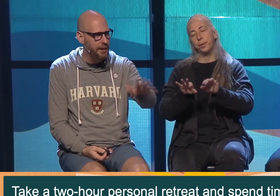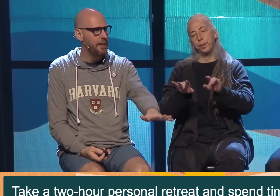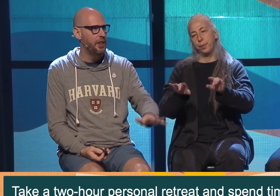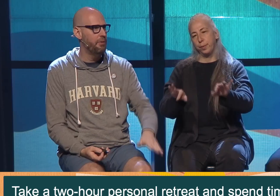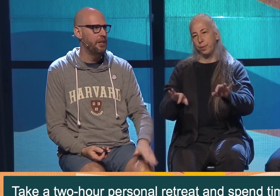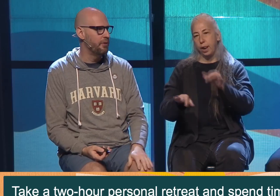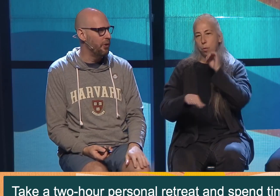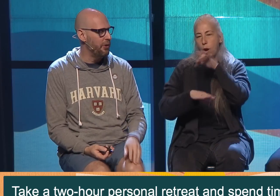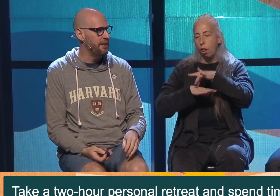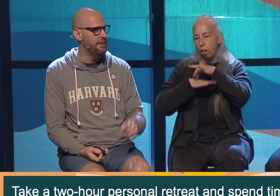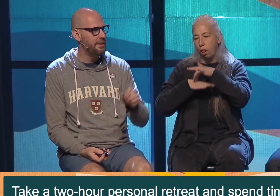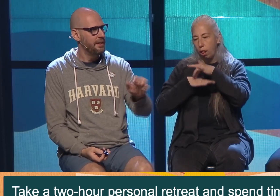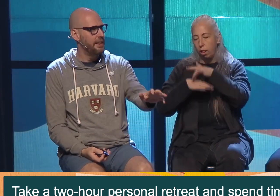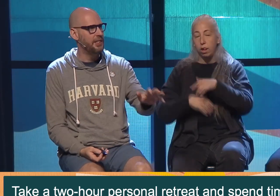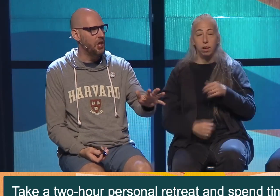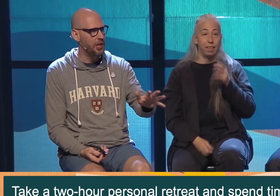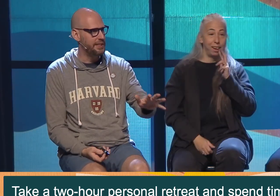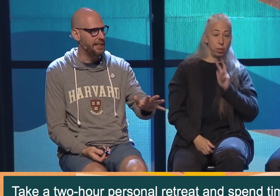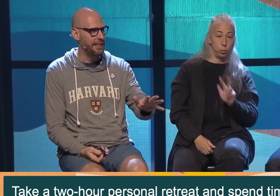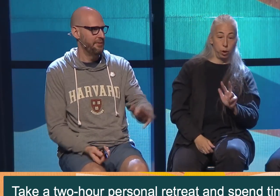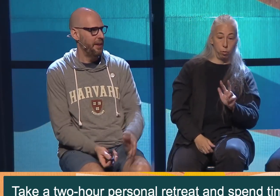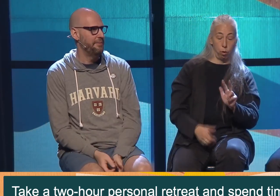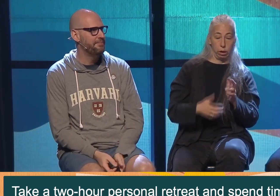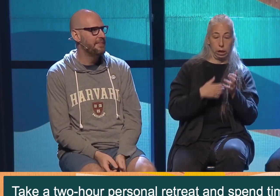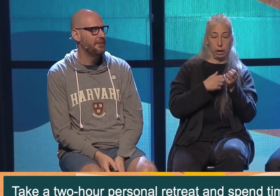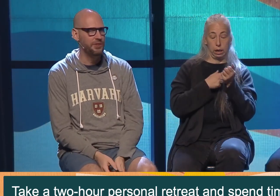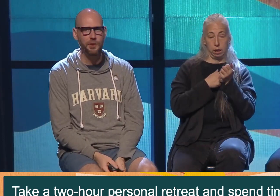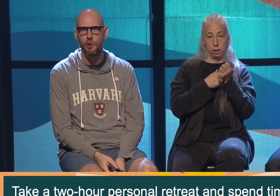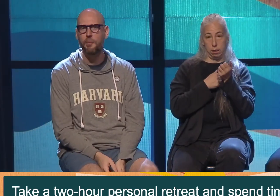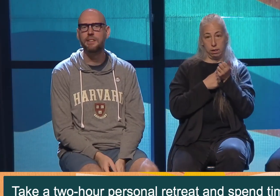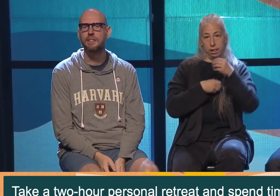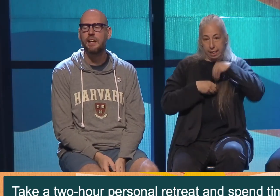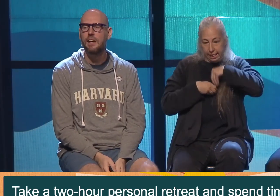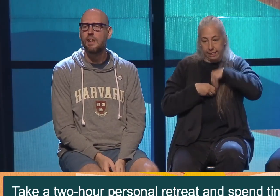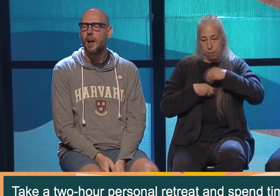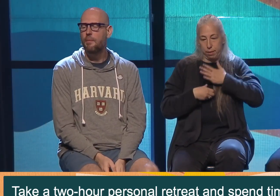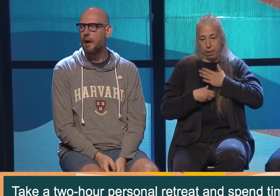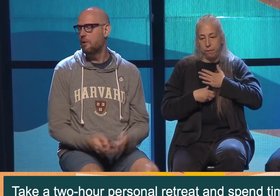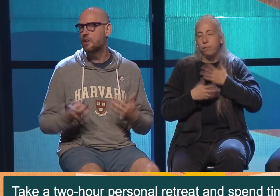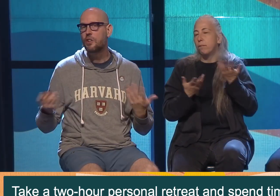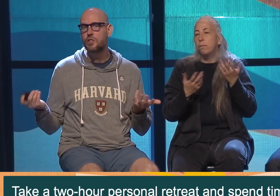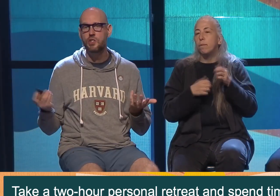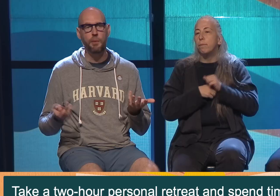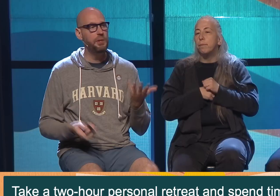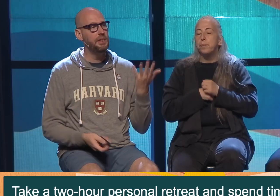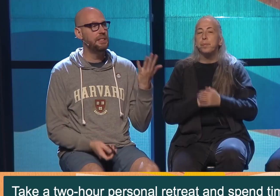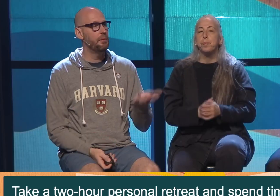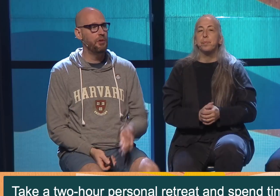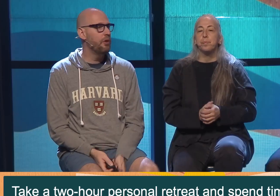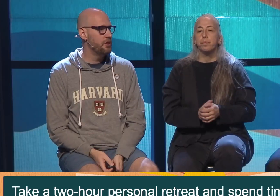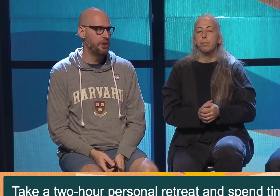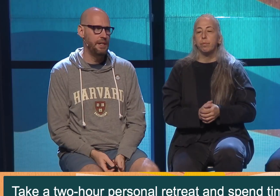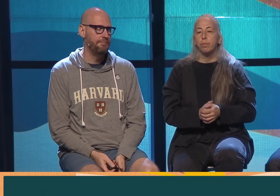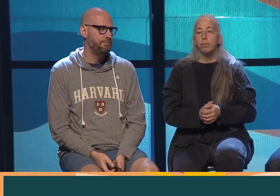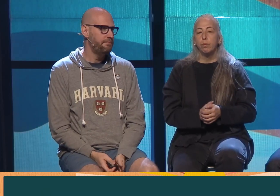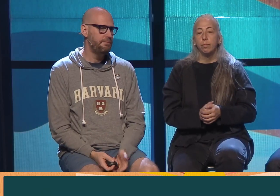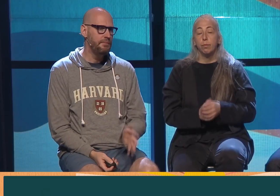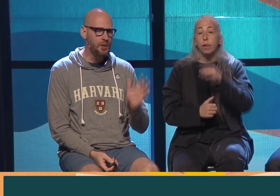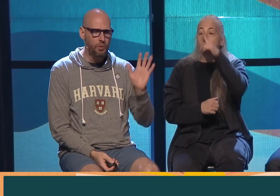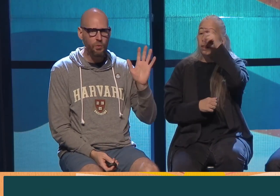when my 3-year-old is exhausting it, right? Those are the moments. I want to encourage you to jump into the summer growth